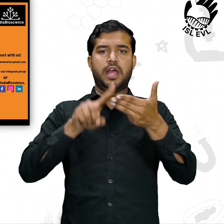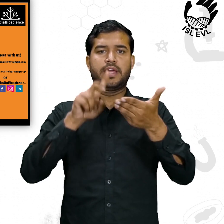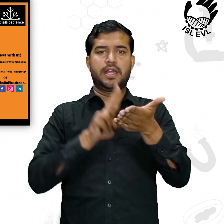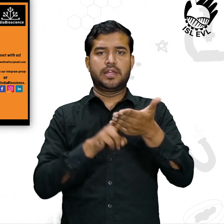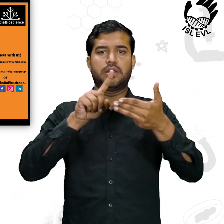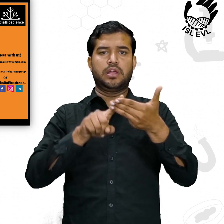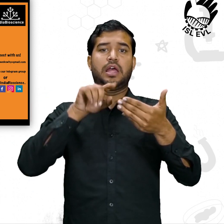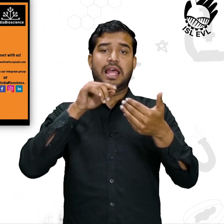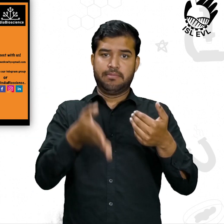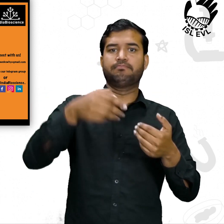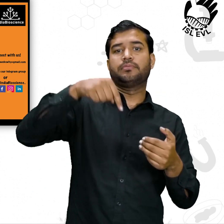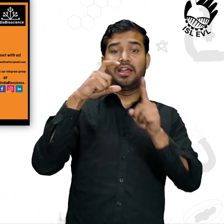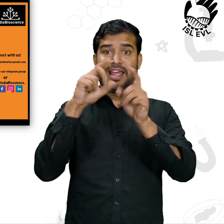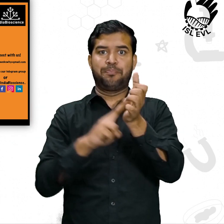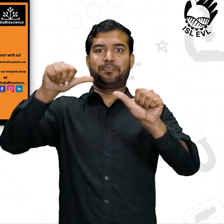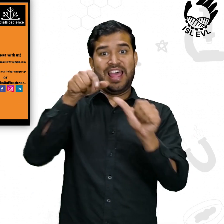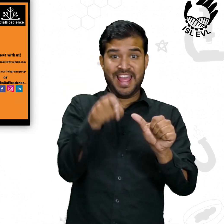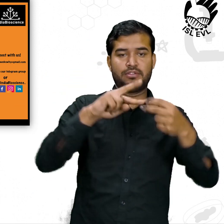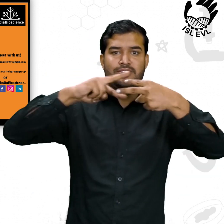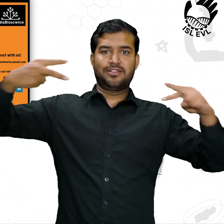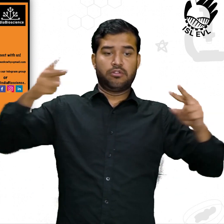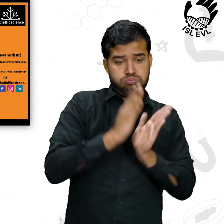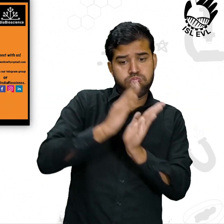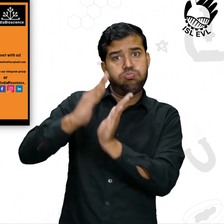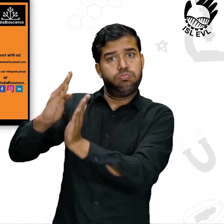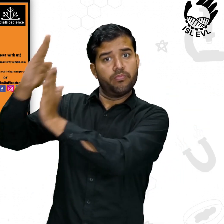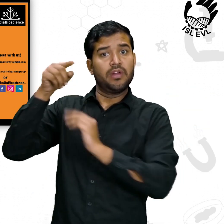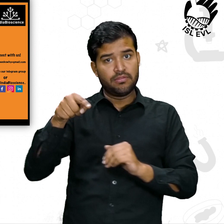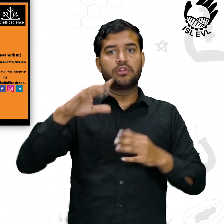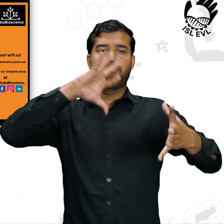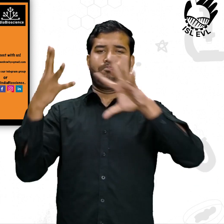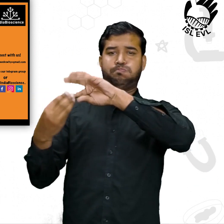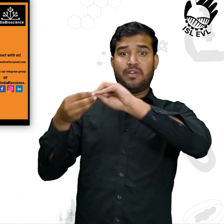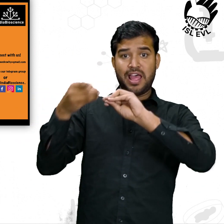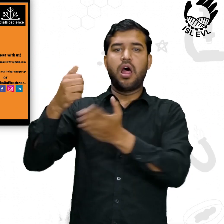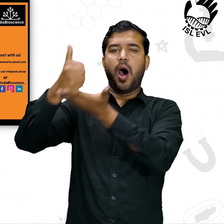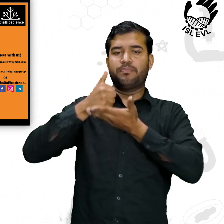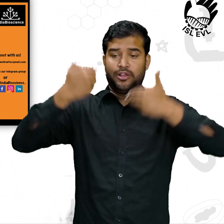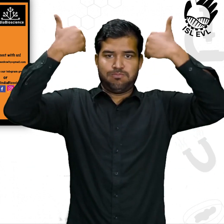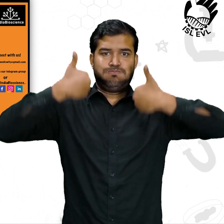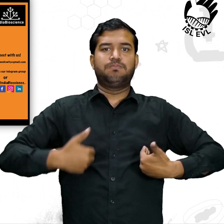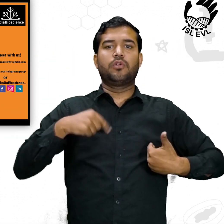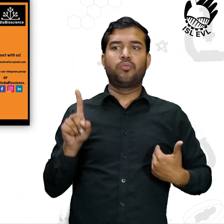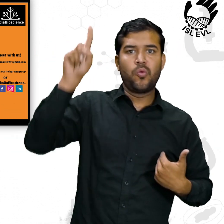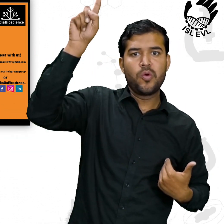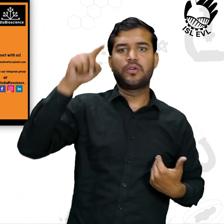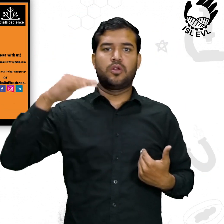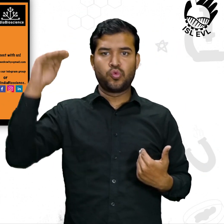body. Genes are part of the DNA that carry information to make you, you. And that's why they are called the blueprint of our